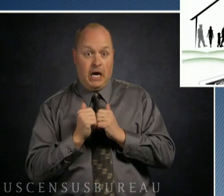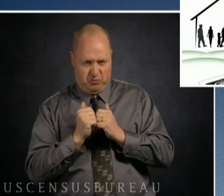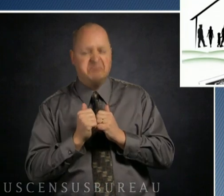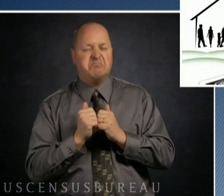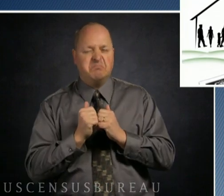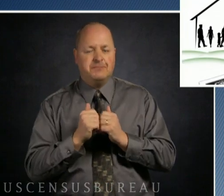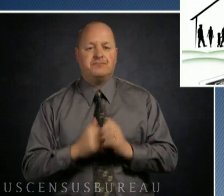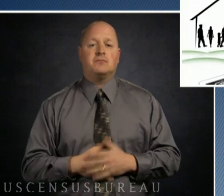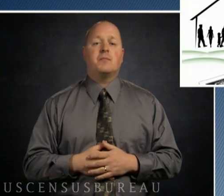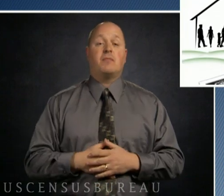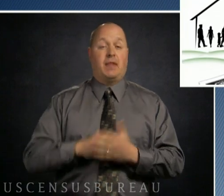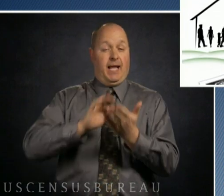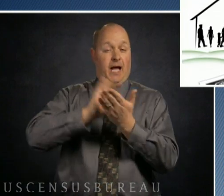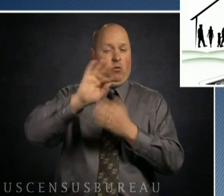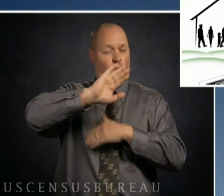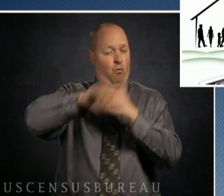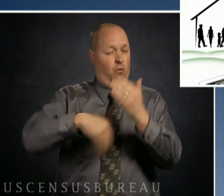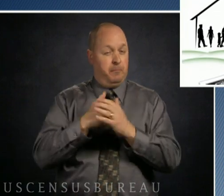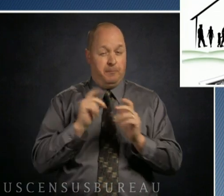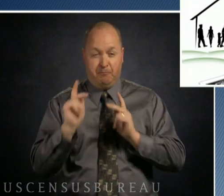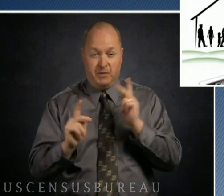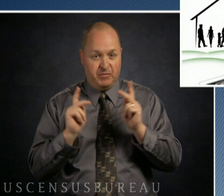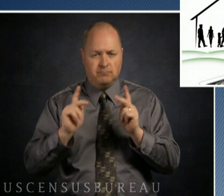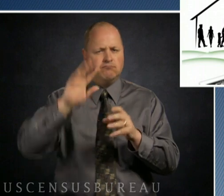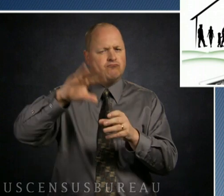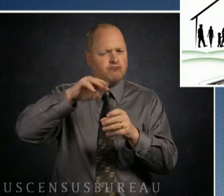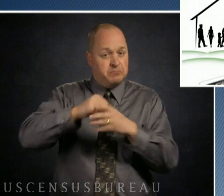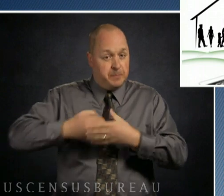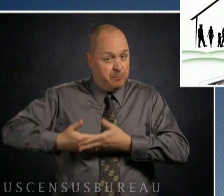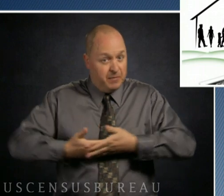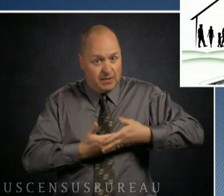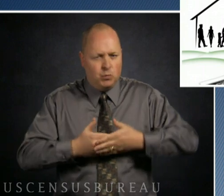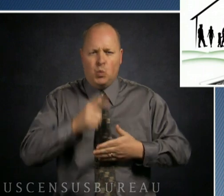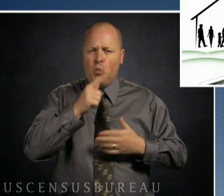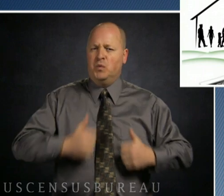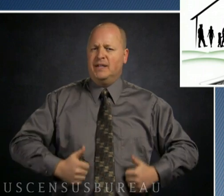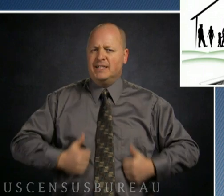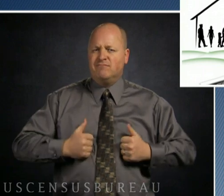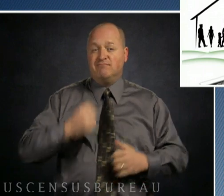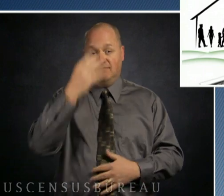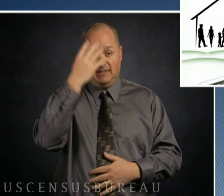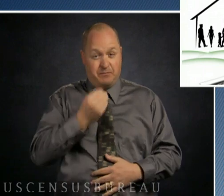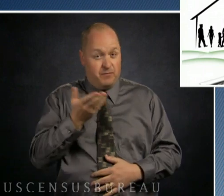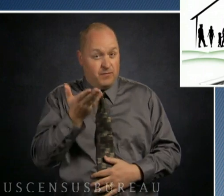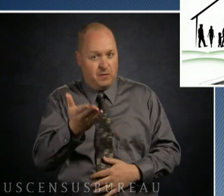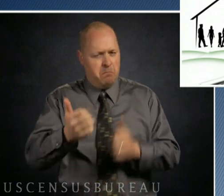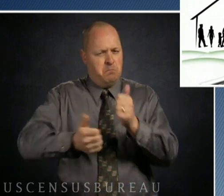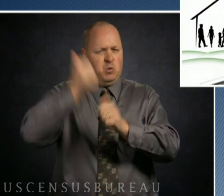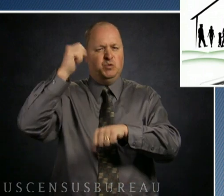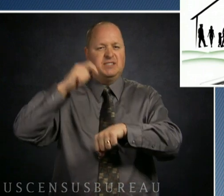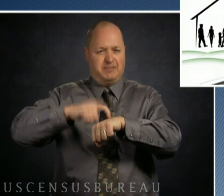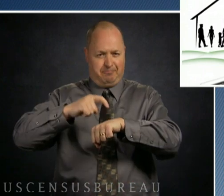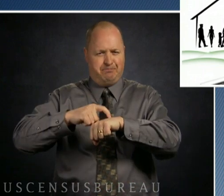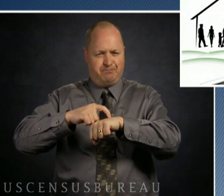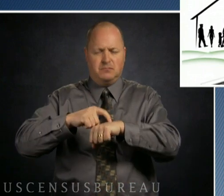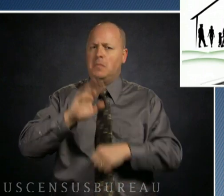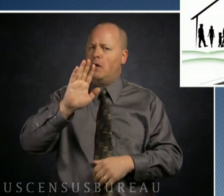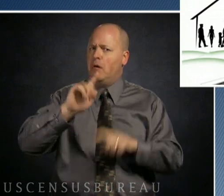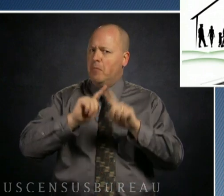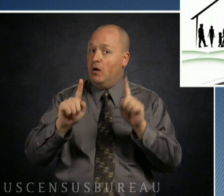guidelines. Count all people, including babies, who live and sleep here most of the time. But do not